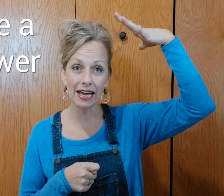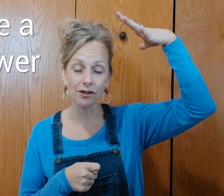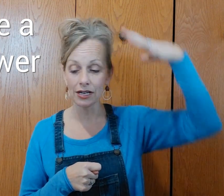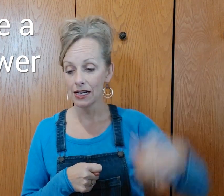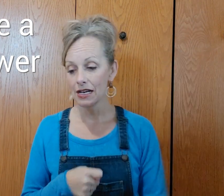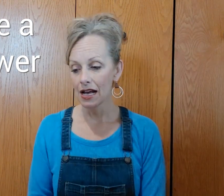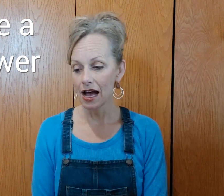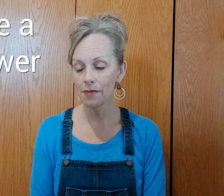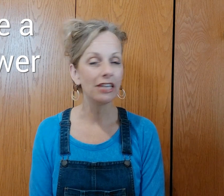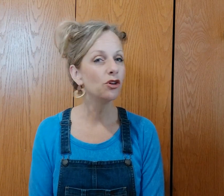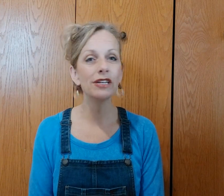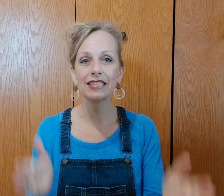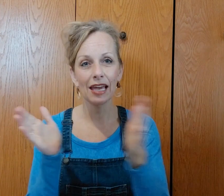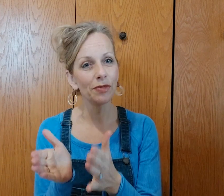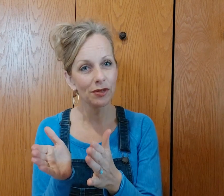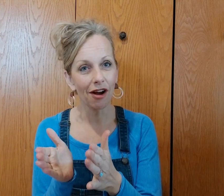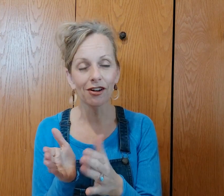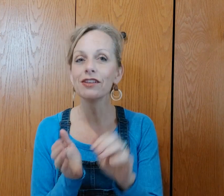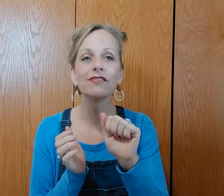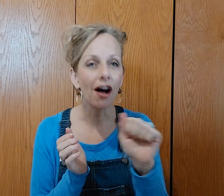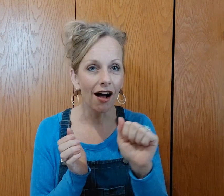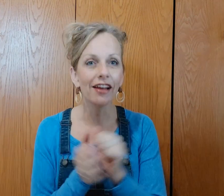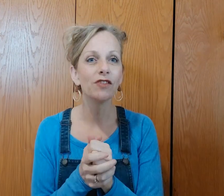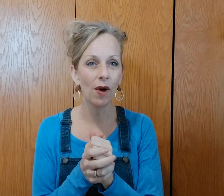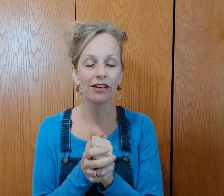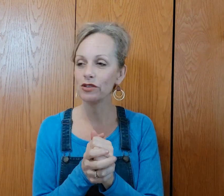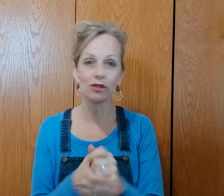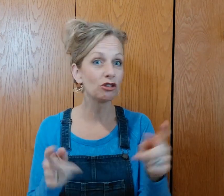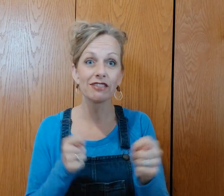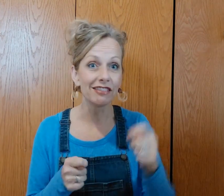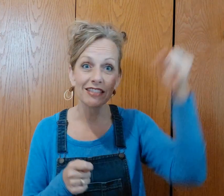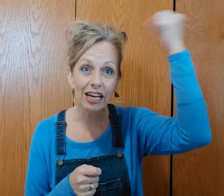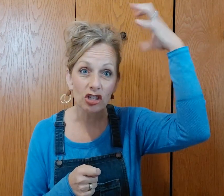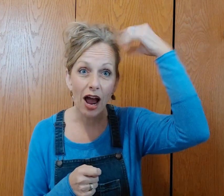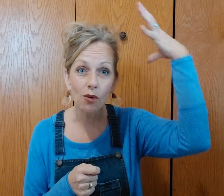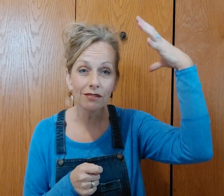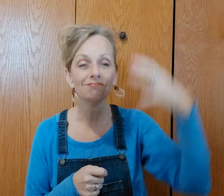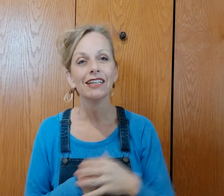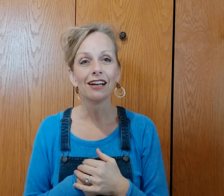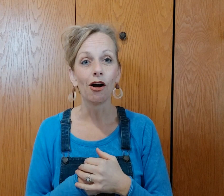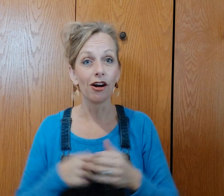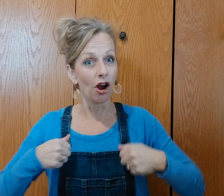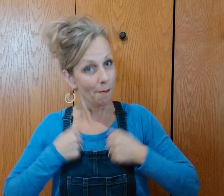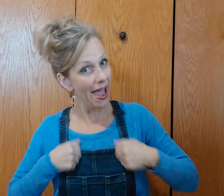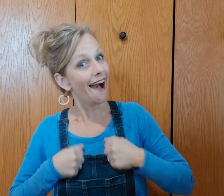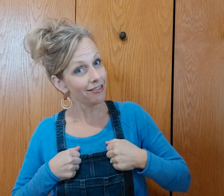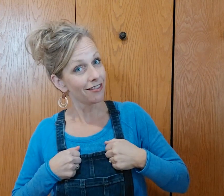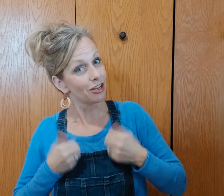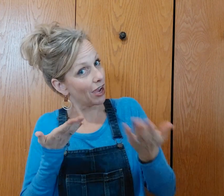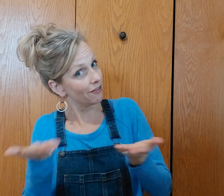down. And you could skip those articles of if you wanted to. So just take a shower or bath, and you kind